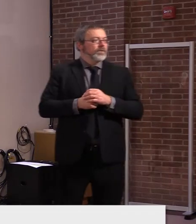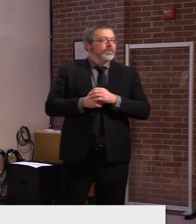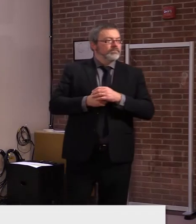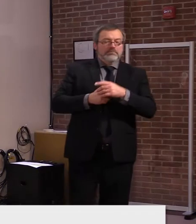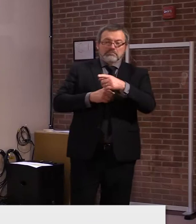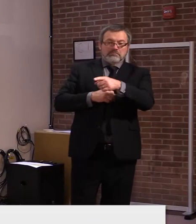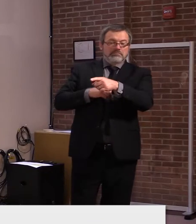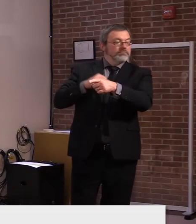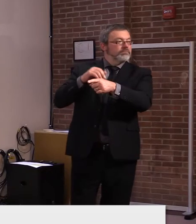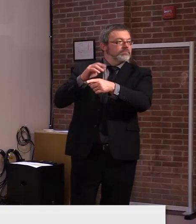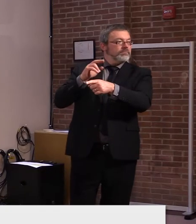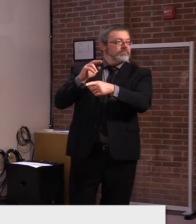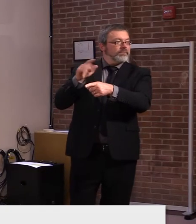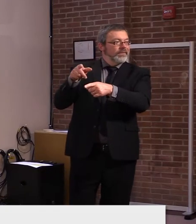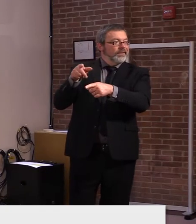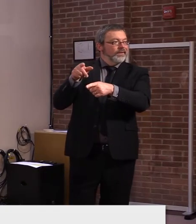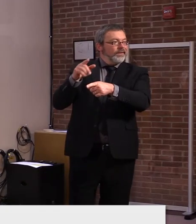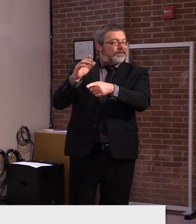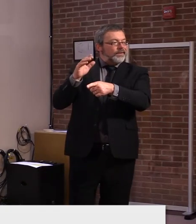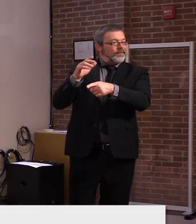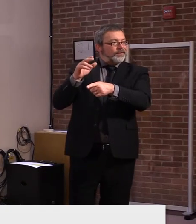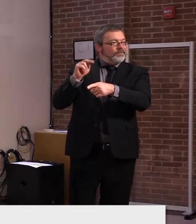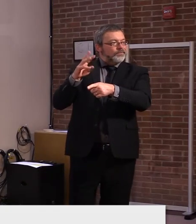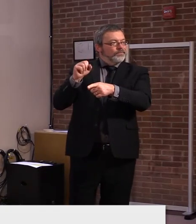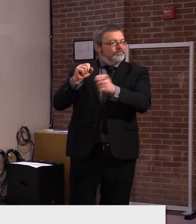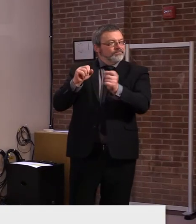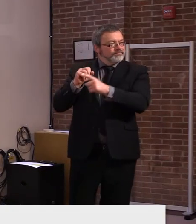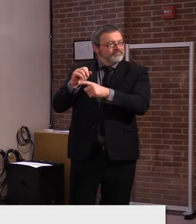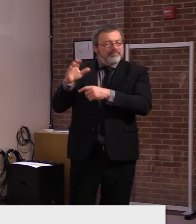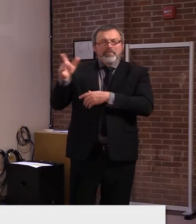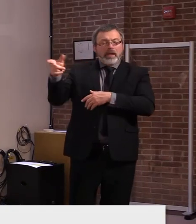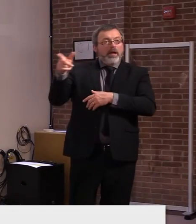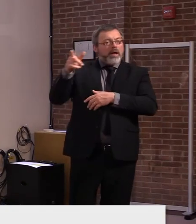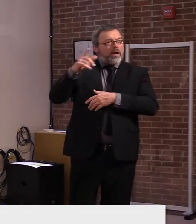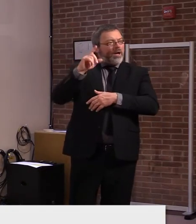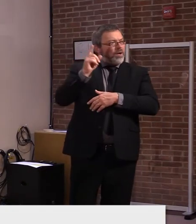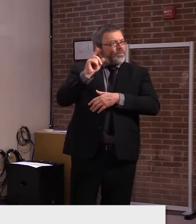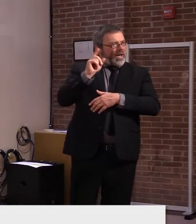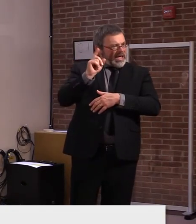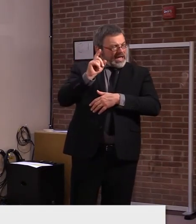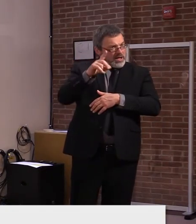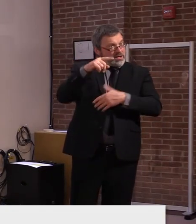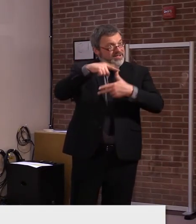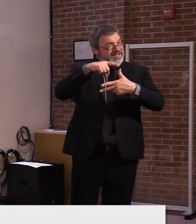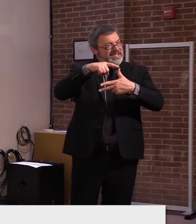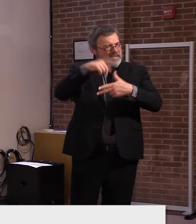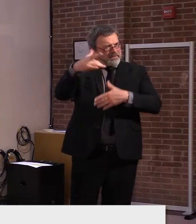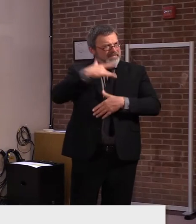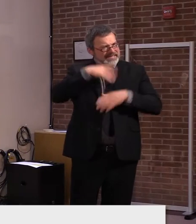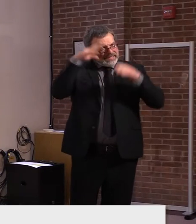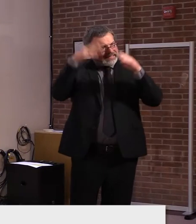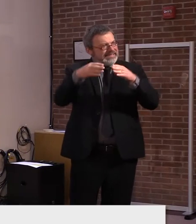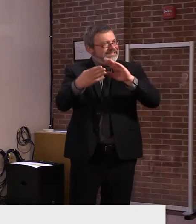where you guys are seeing more uptake? We're trying to spread it out